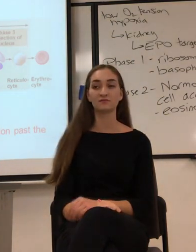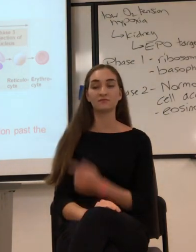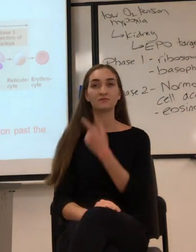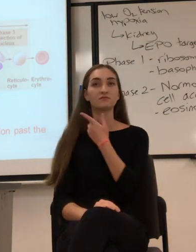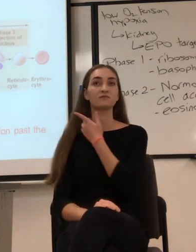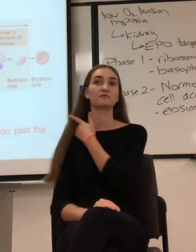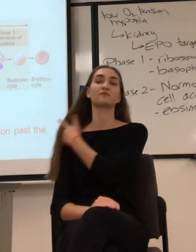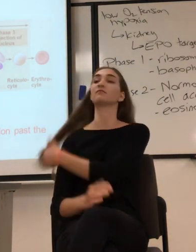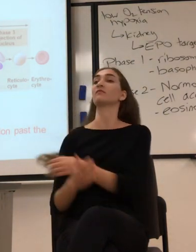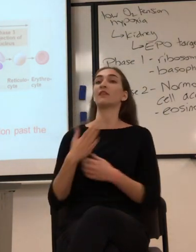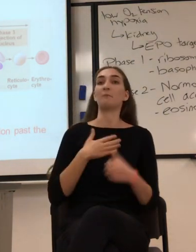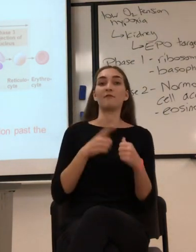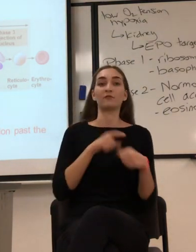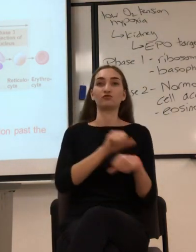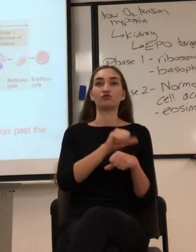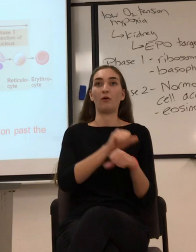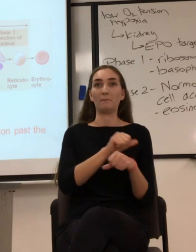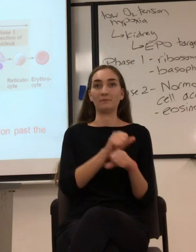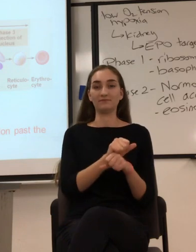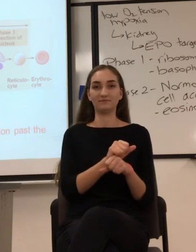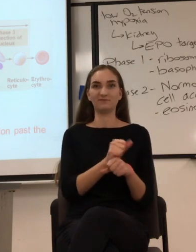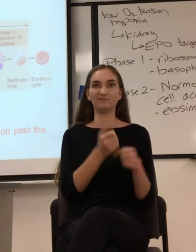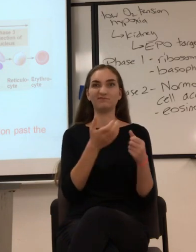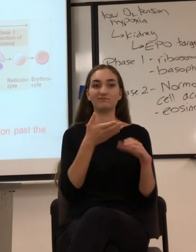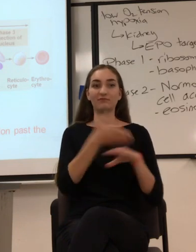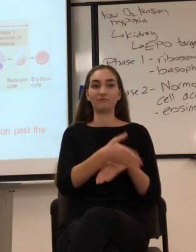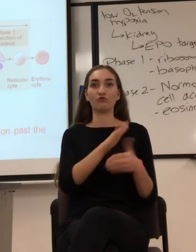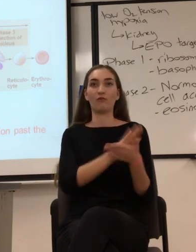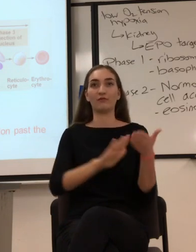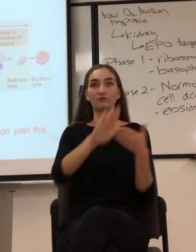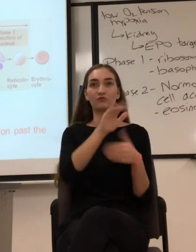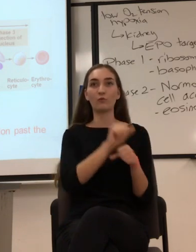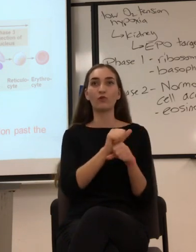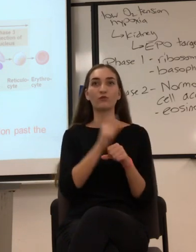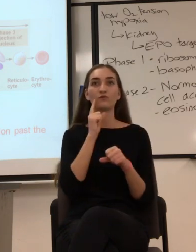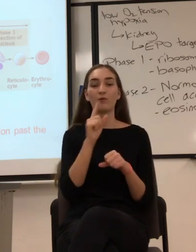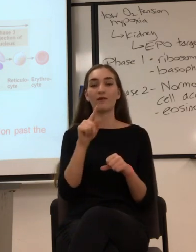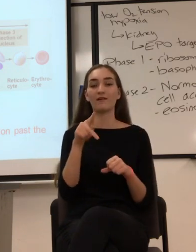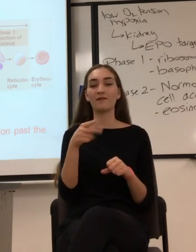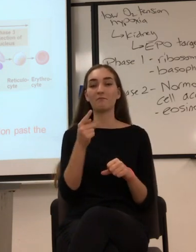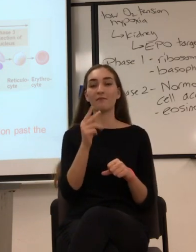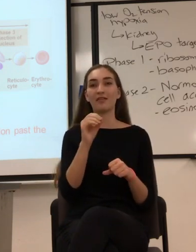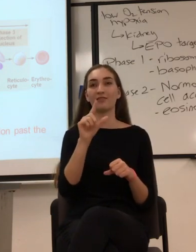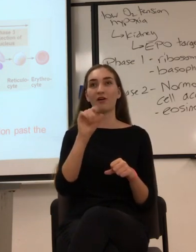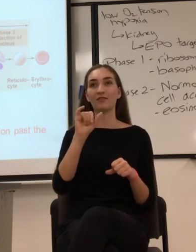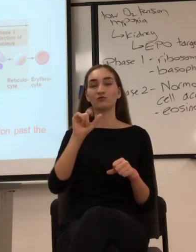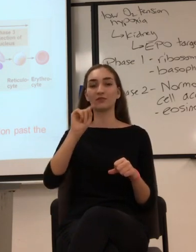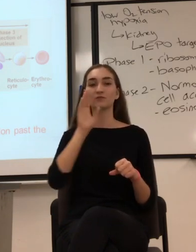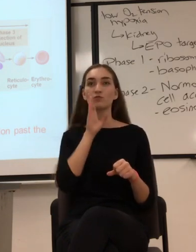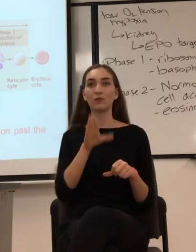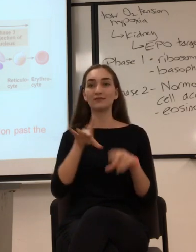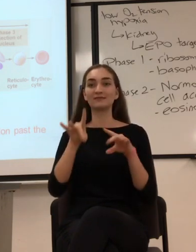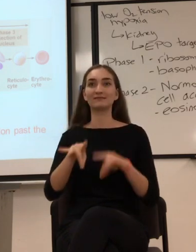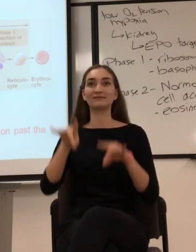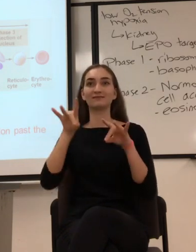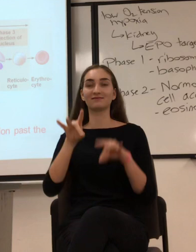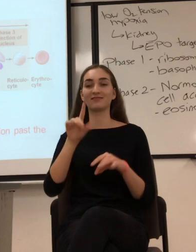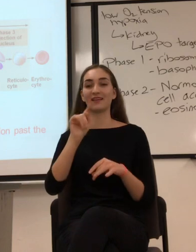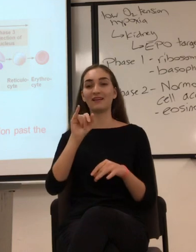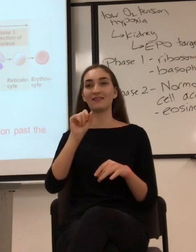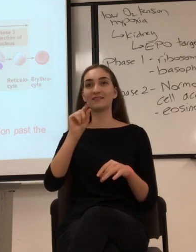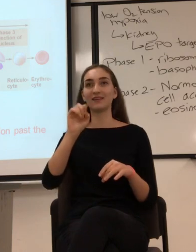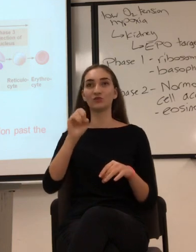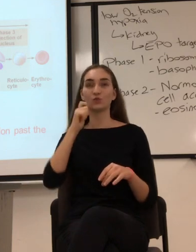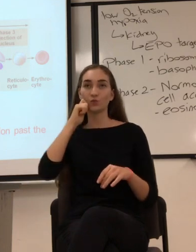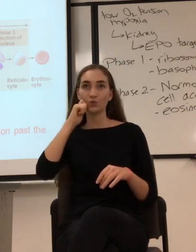My first job out of college, I worked for a pathologist who stained these tissues, and I would always do an H&E